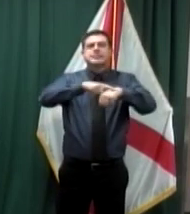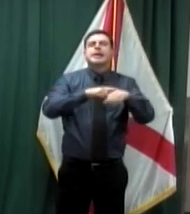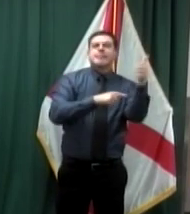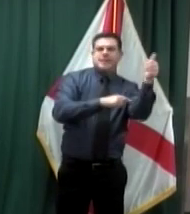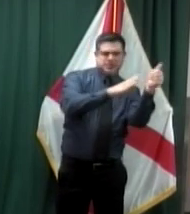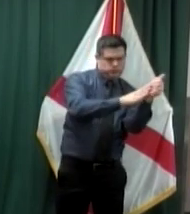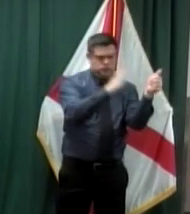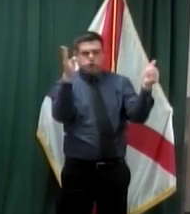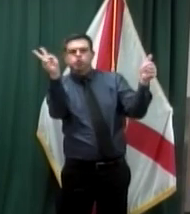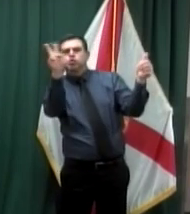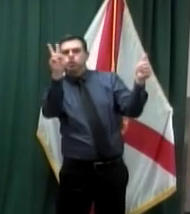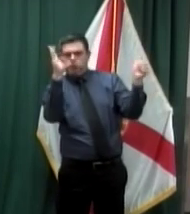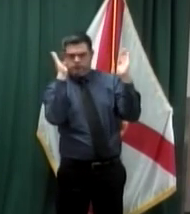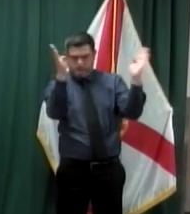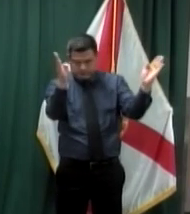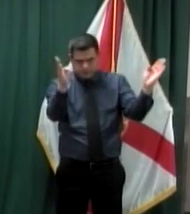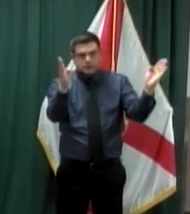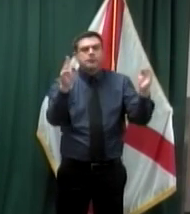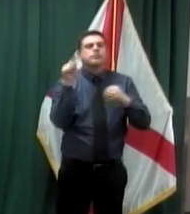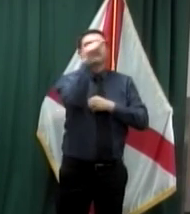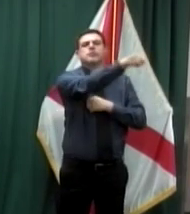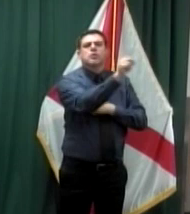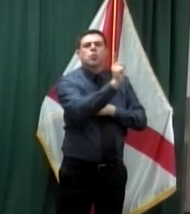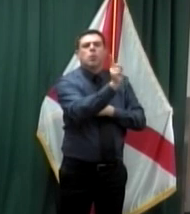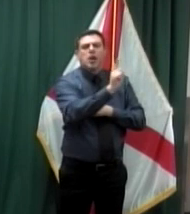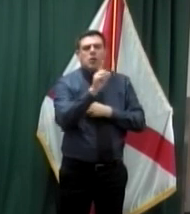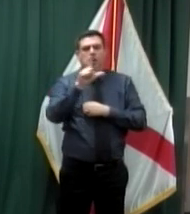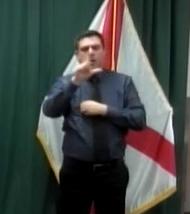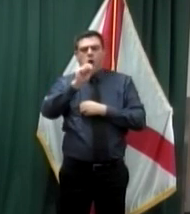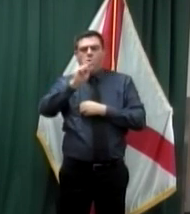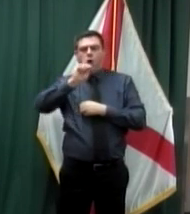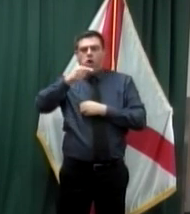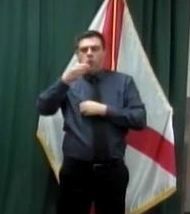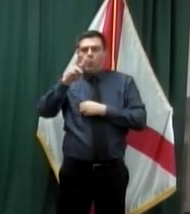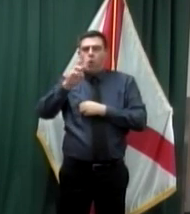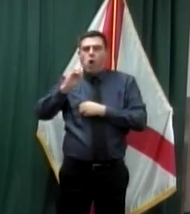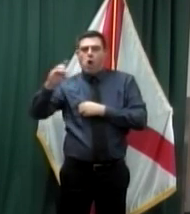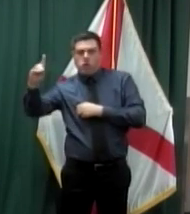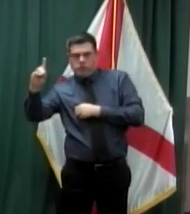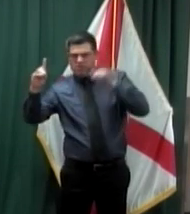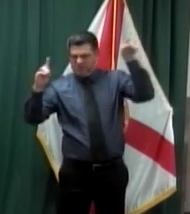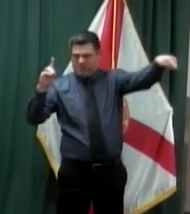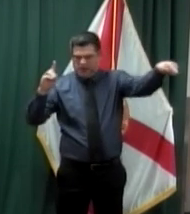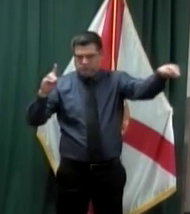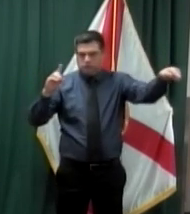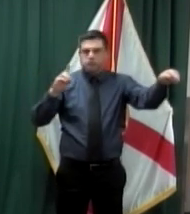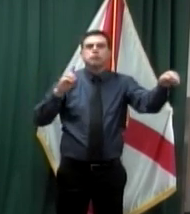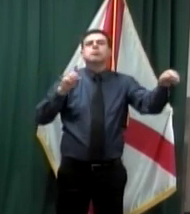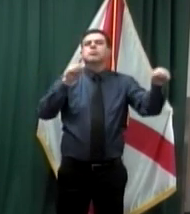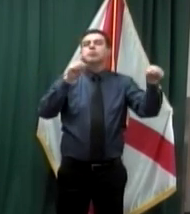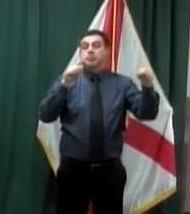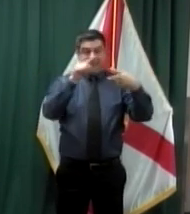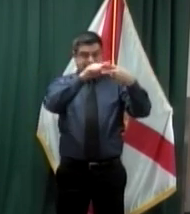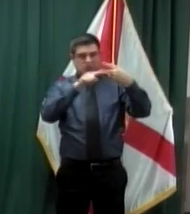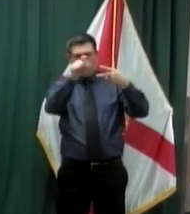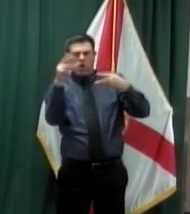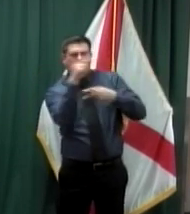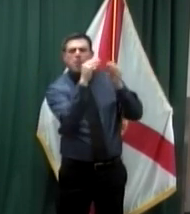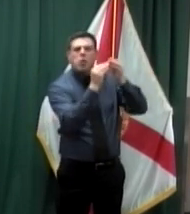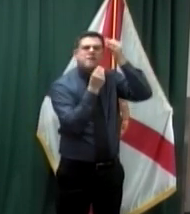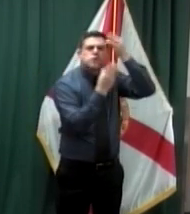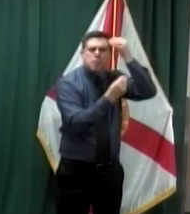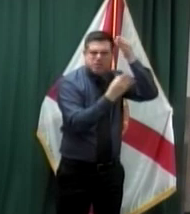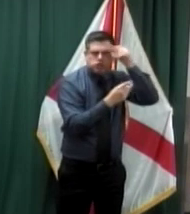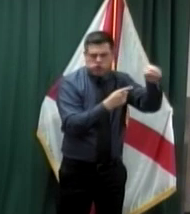particular, these 2 pop-up sites are being done by our friends over at the American Muslim Community Clinic, again, a